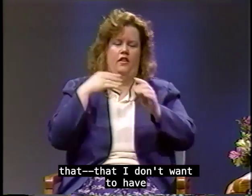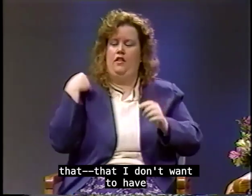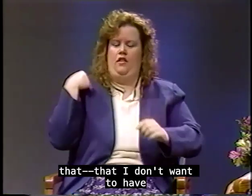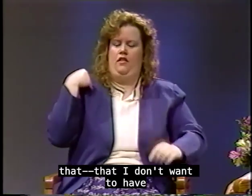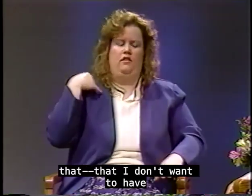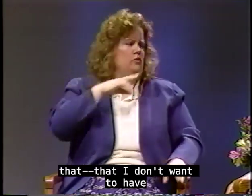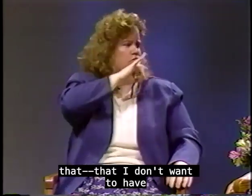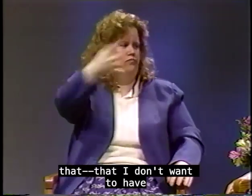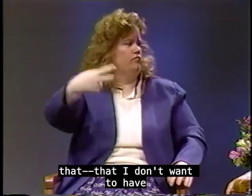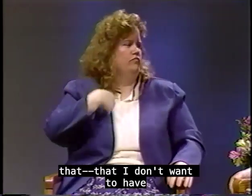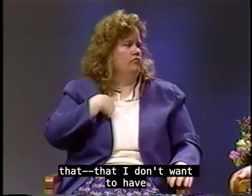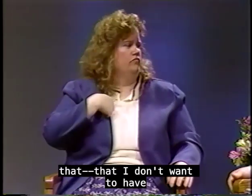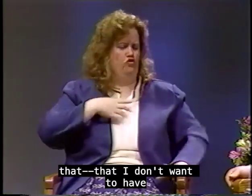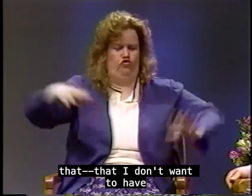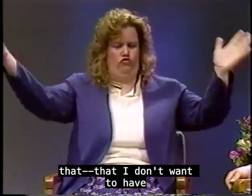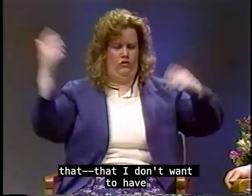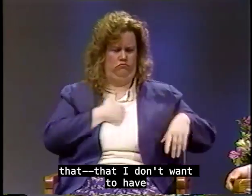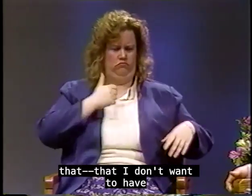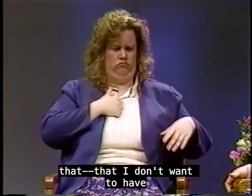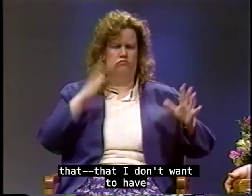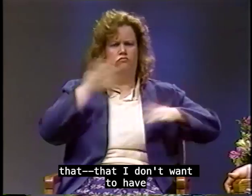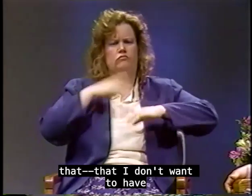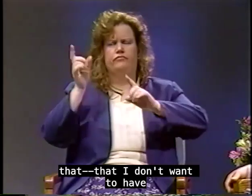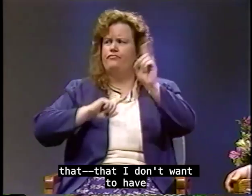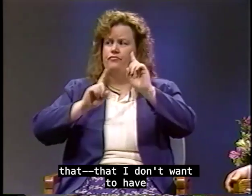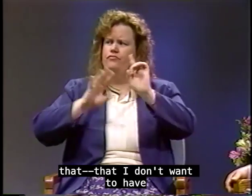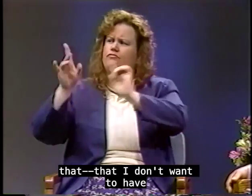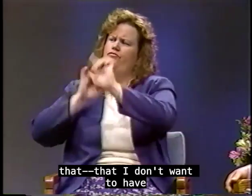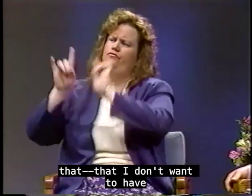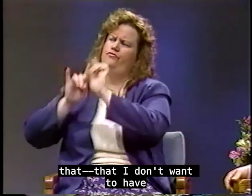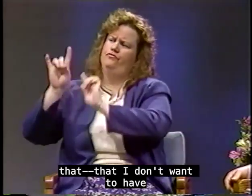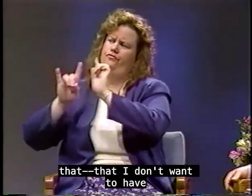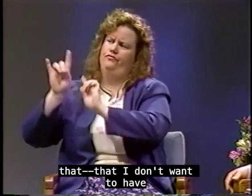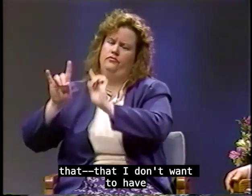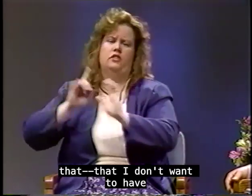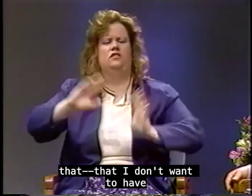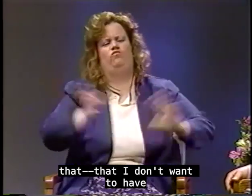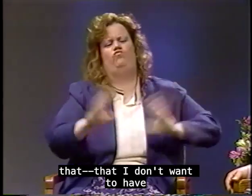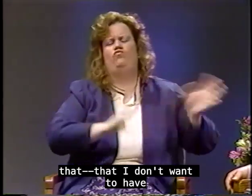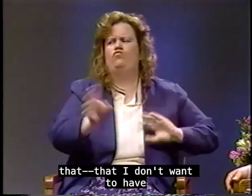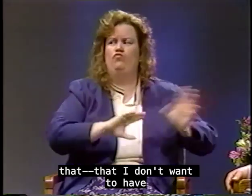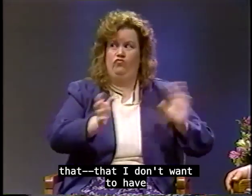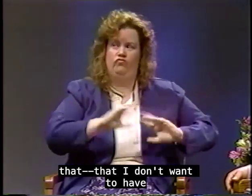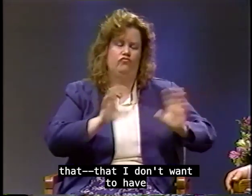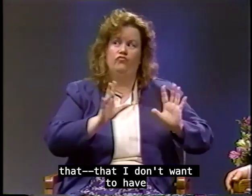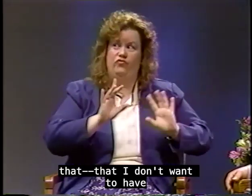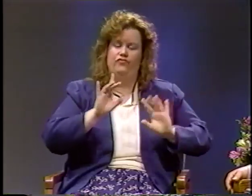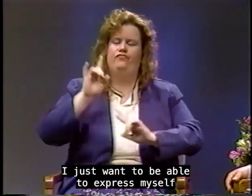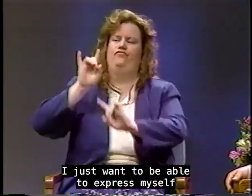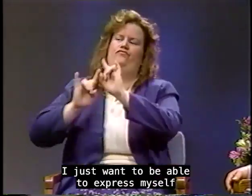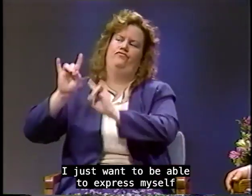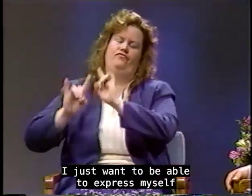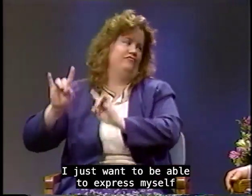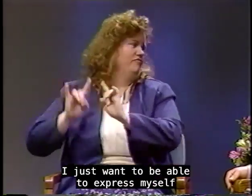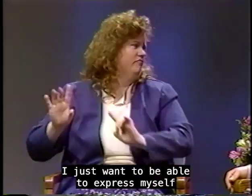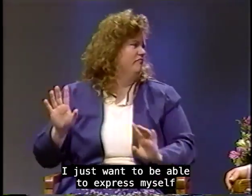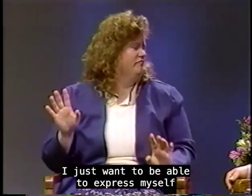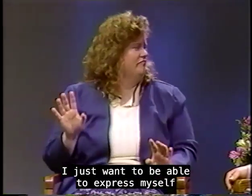that I don't want to have to alter my language for them. I just want to be able to